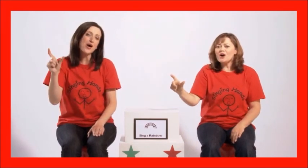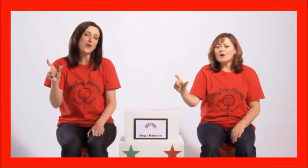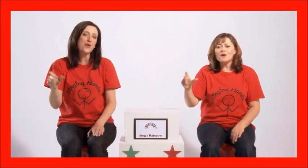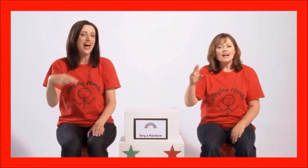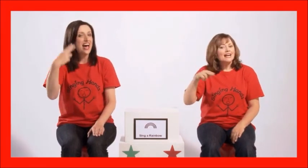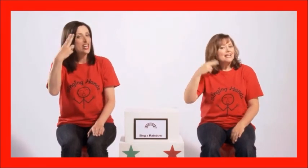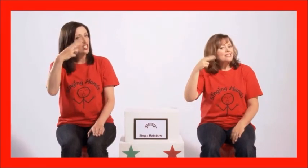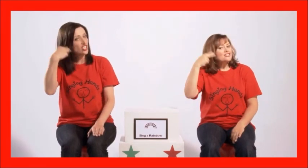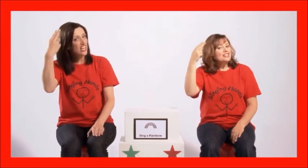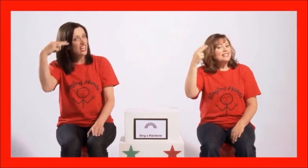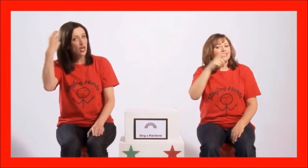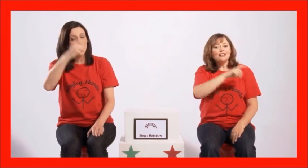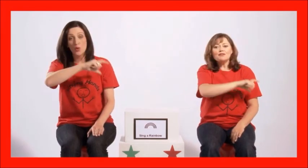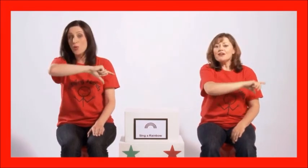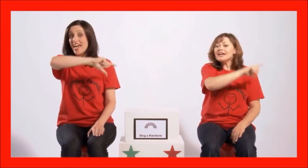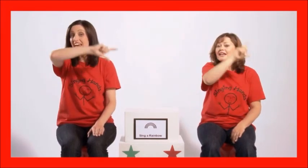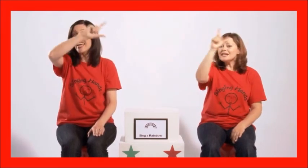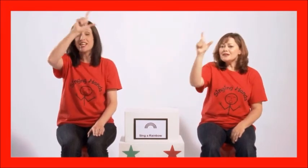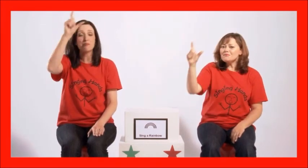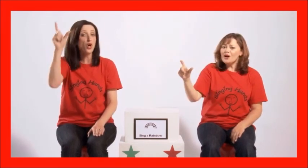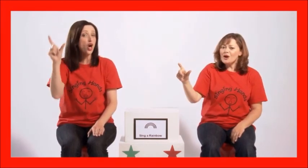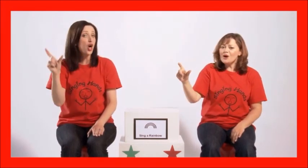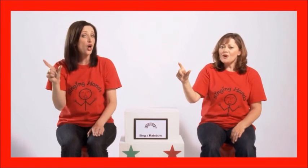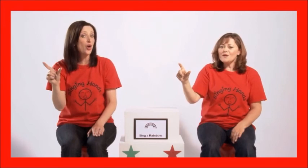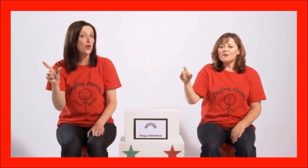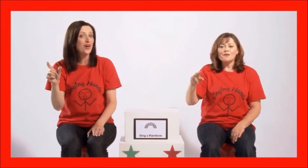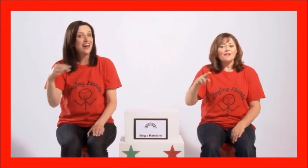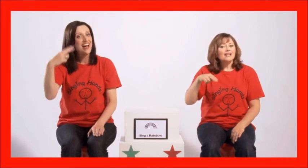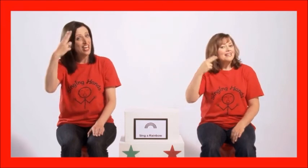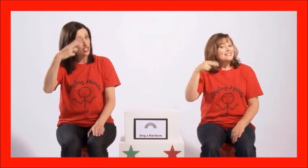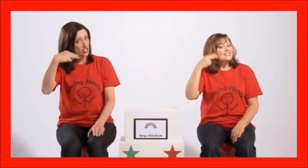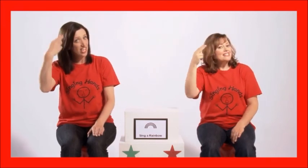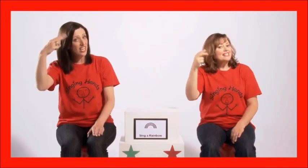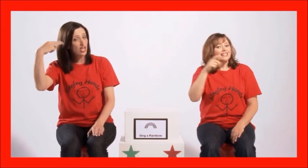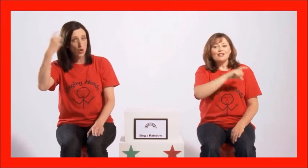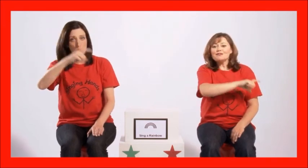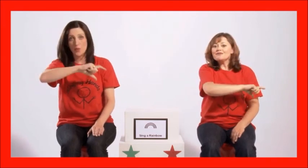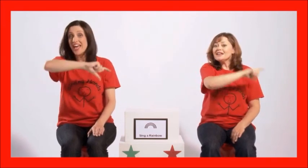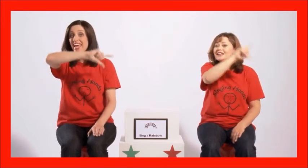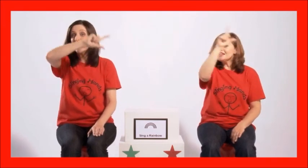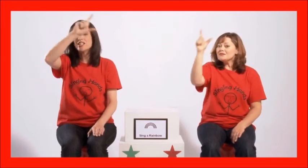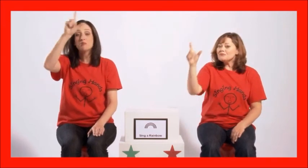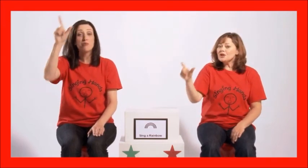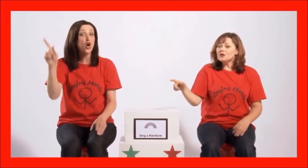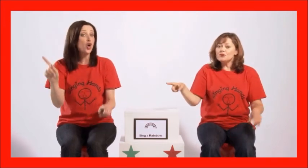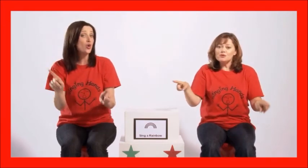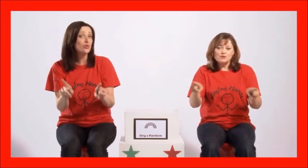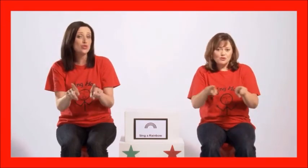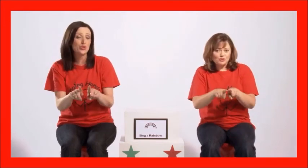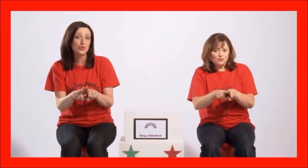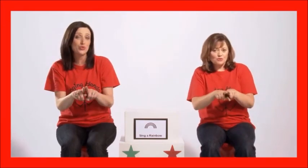sing a rainbow, sing a rainbow too.